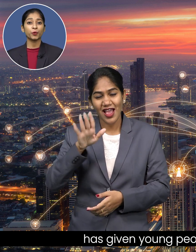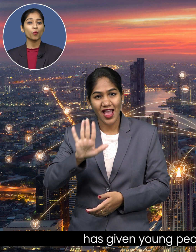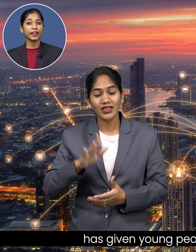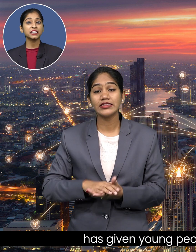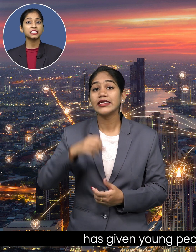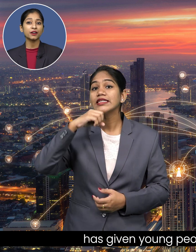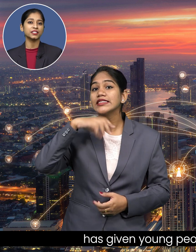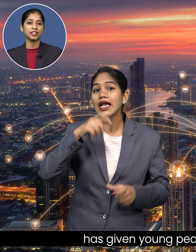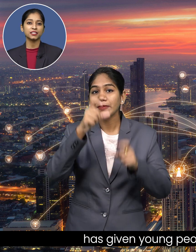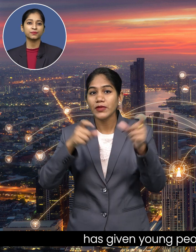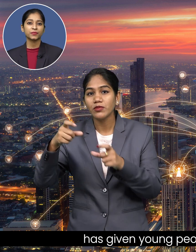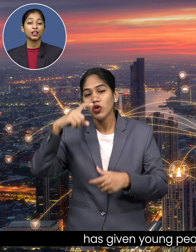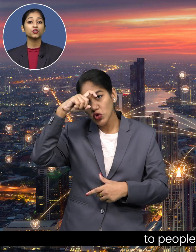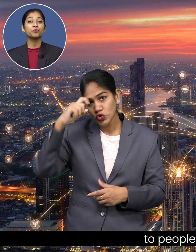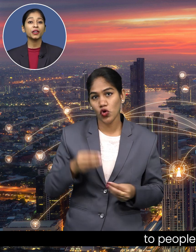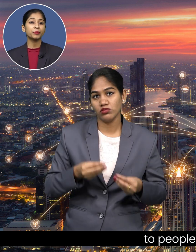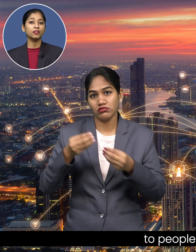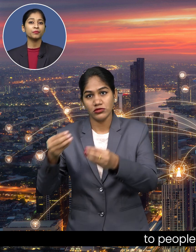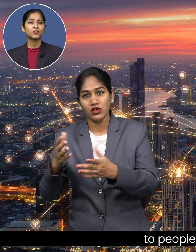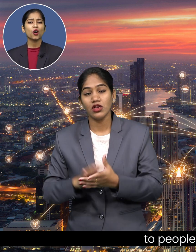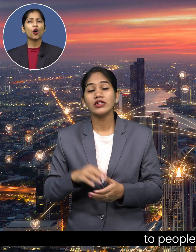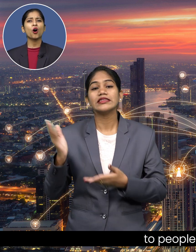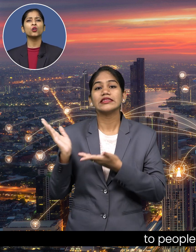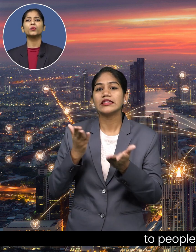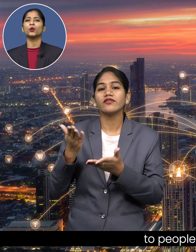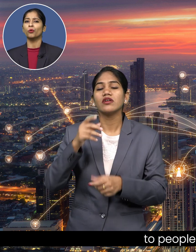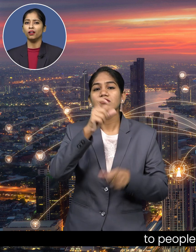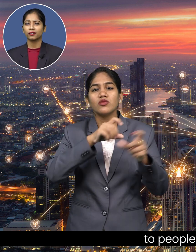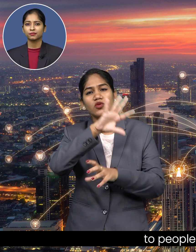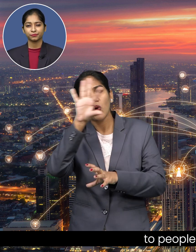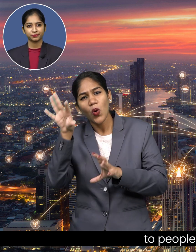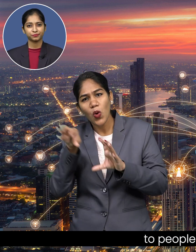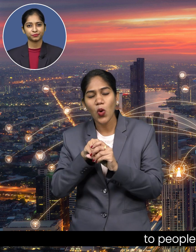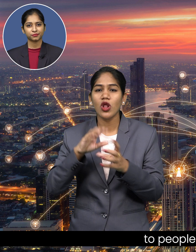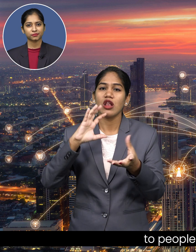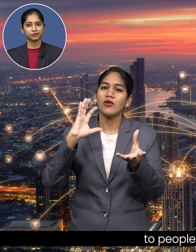of providing services to people all over the world.